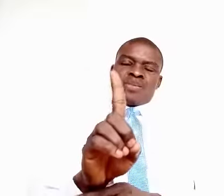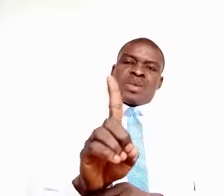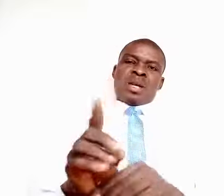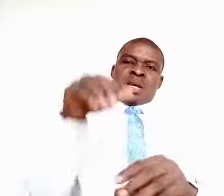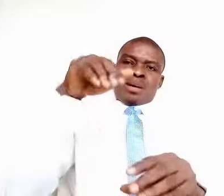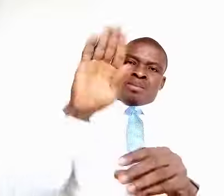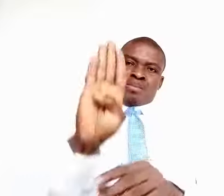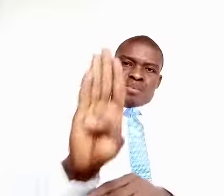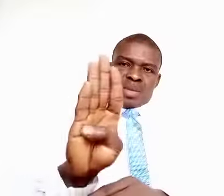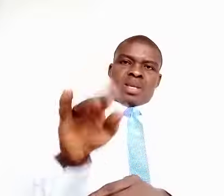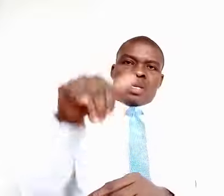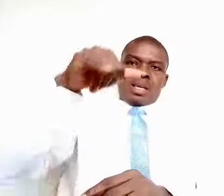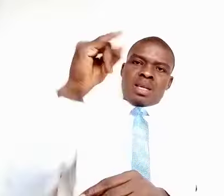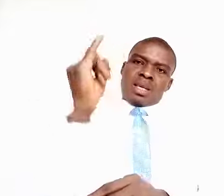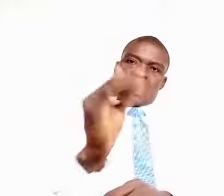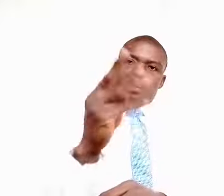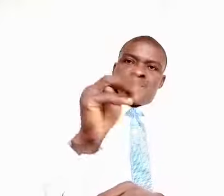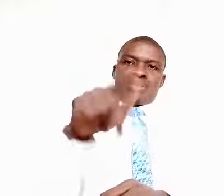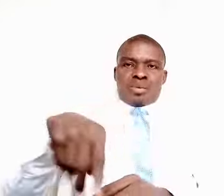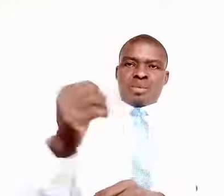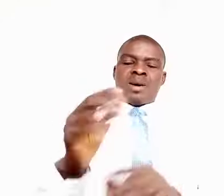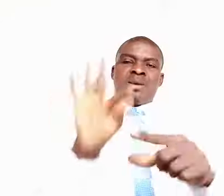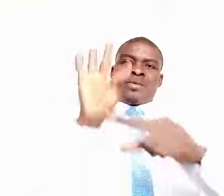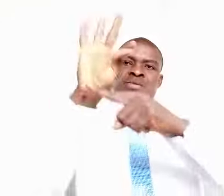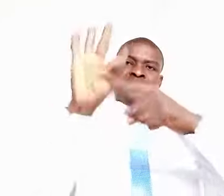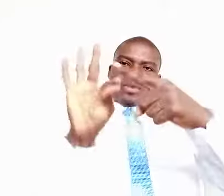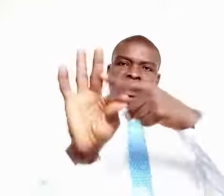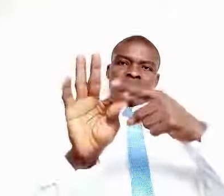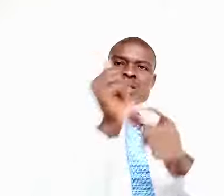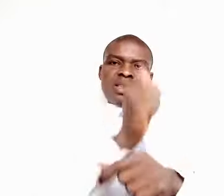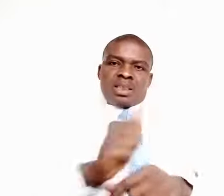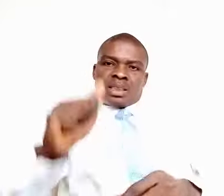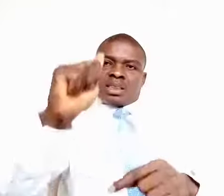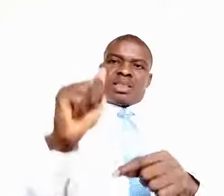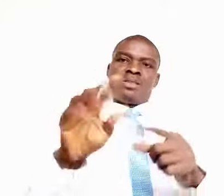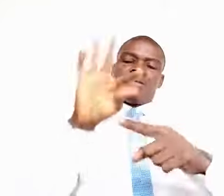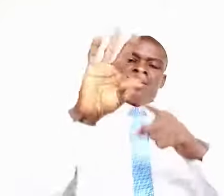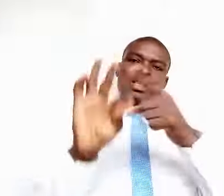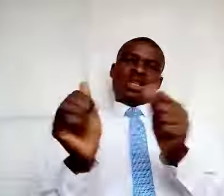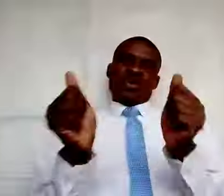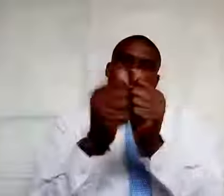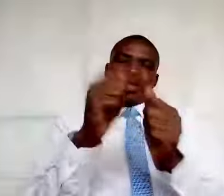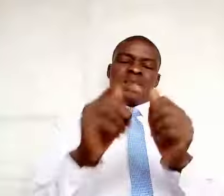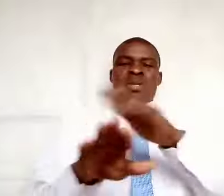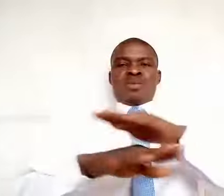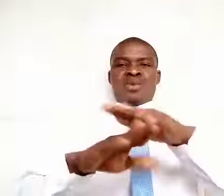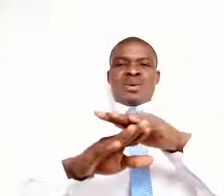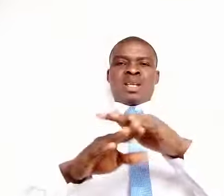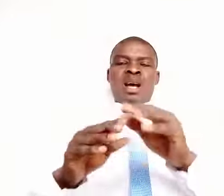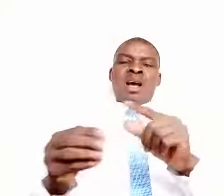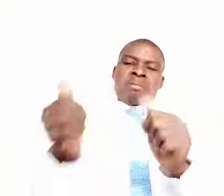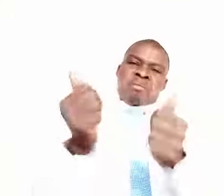Improper fraction. Improper fraction is a fraction with the numerator either equal to or greater